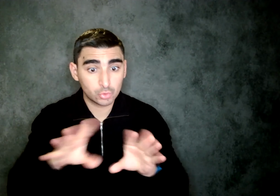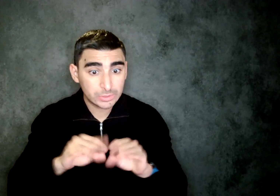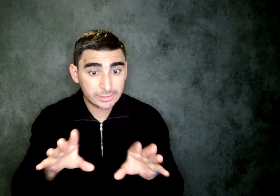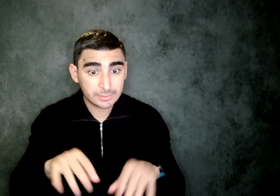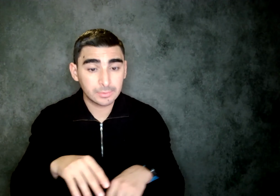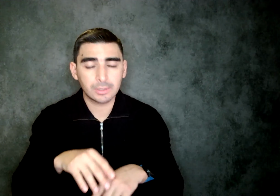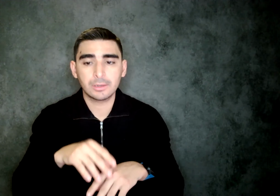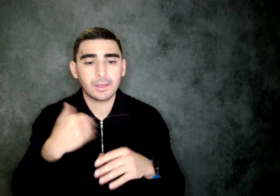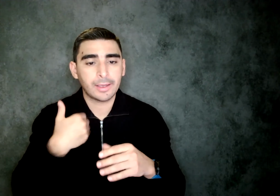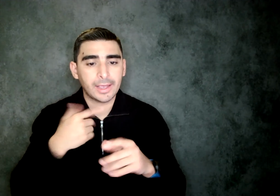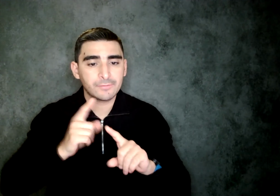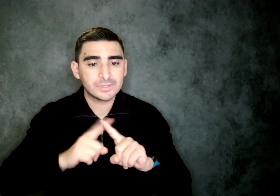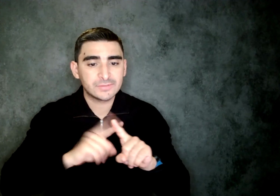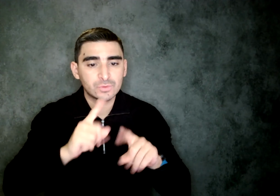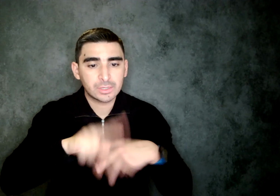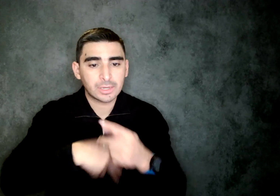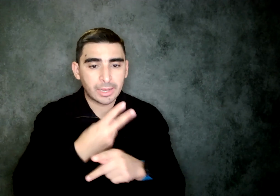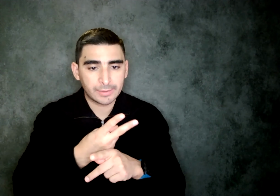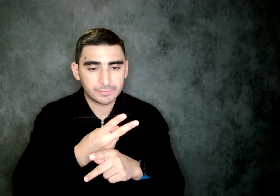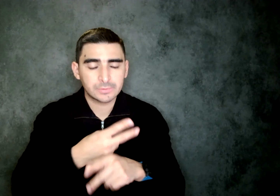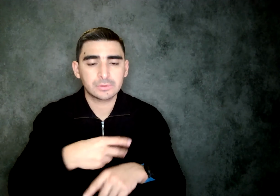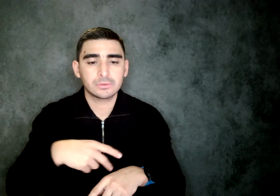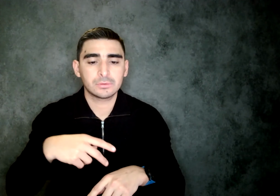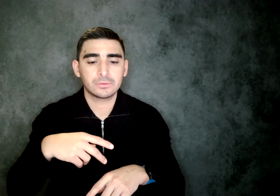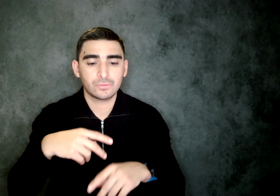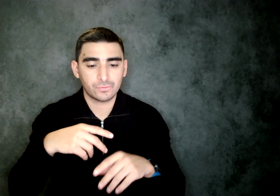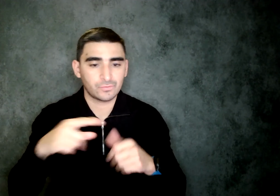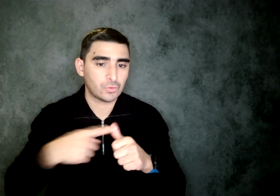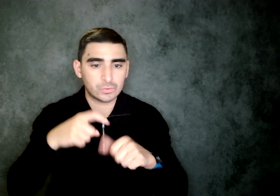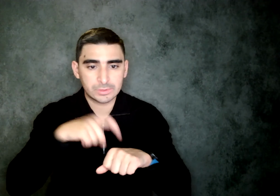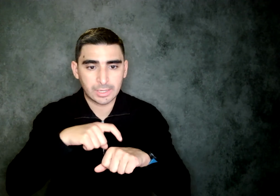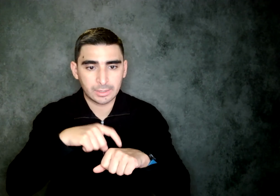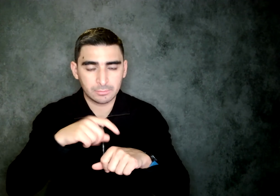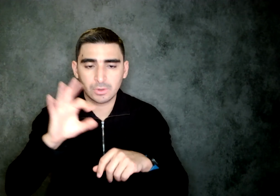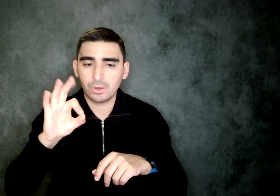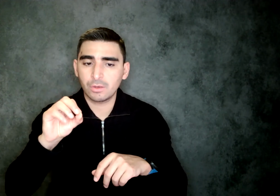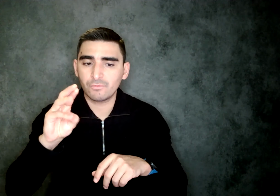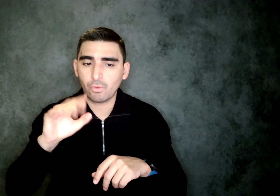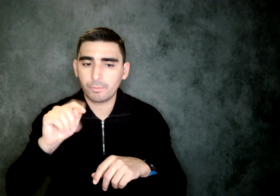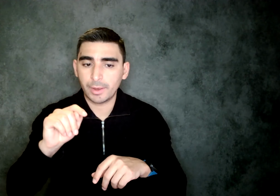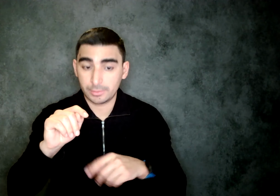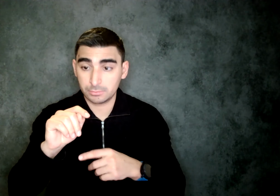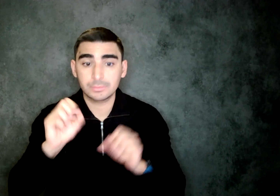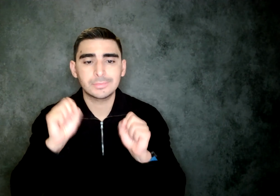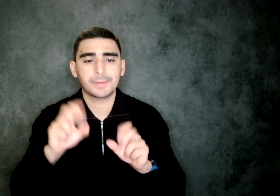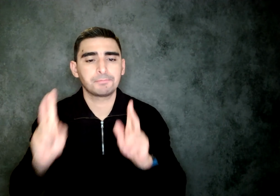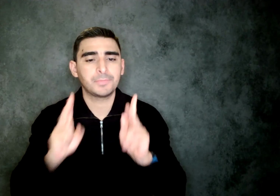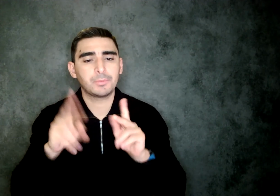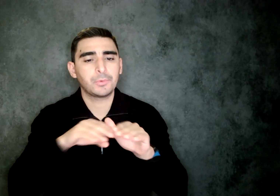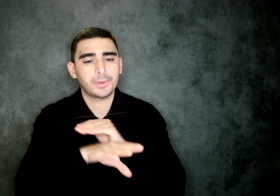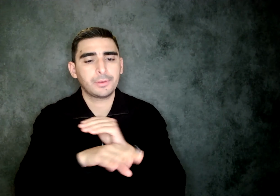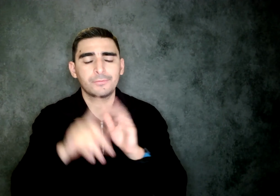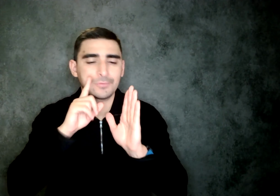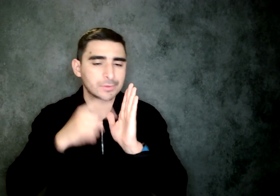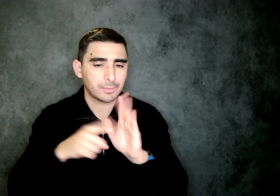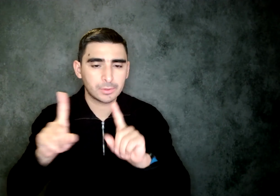produced in multiple formats the first time, to make sure that everyone can reach them. And that includes surveys,